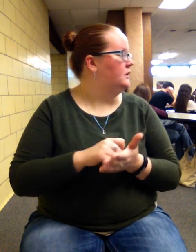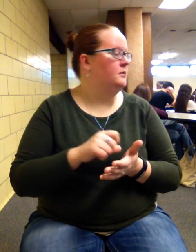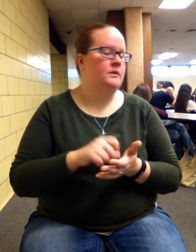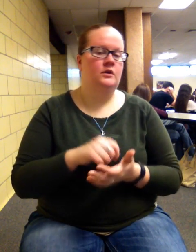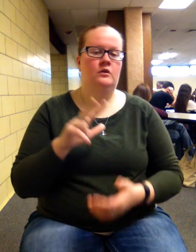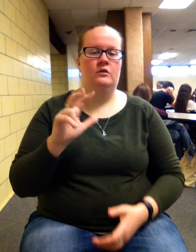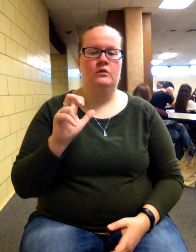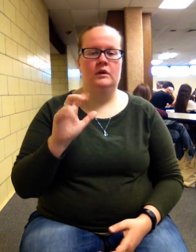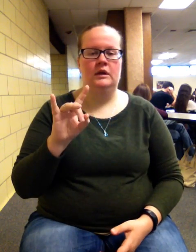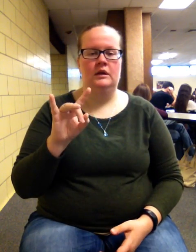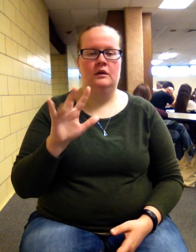383,